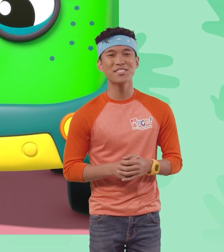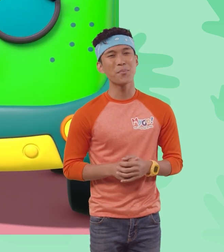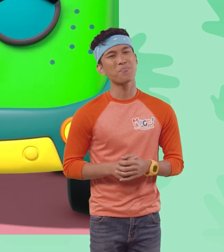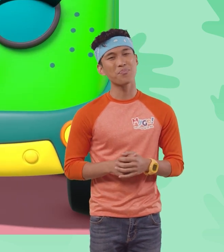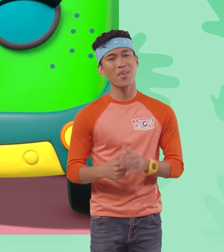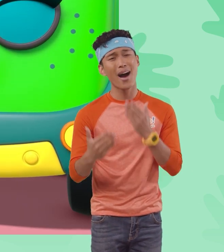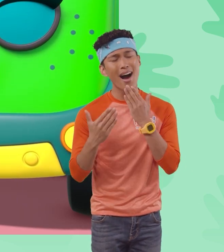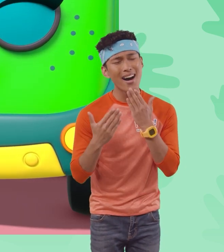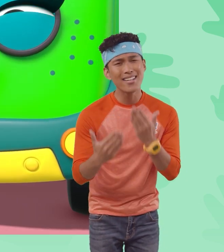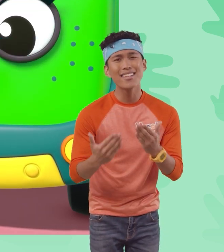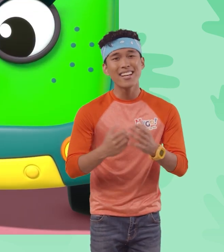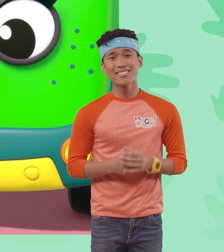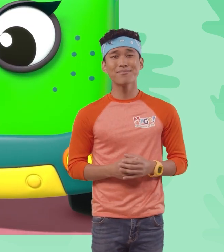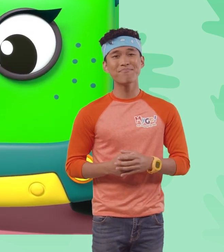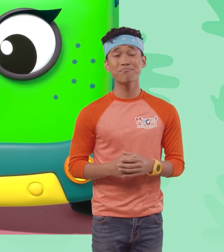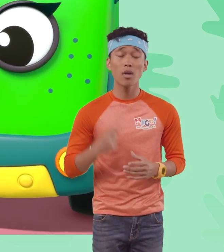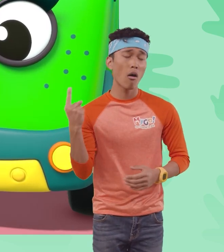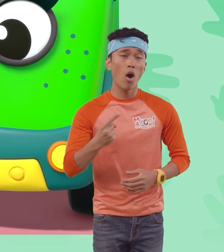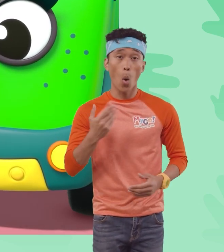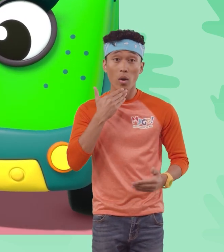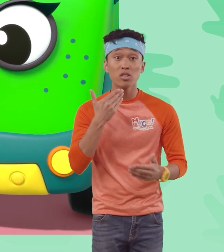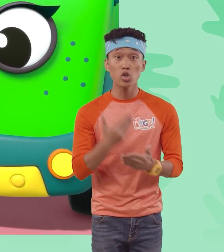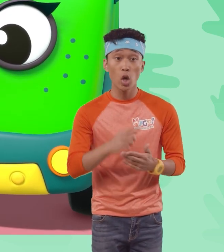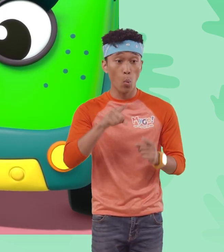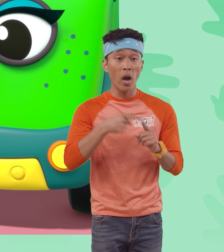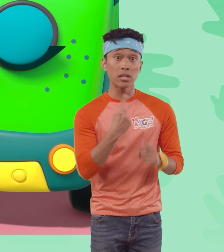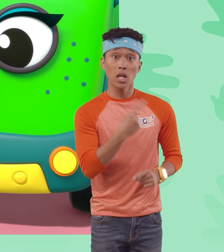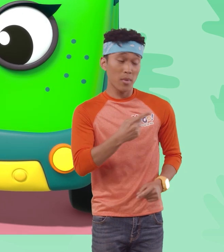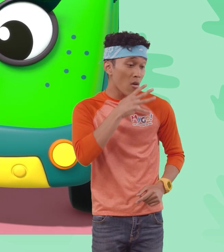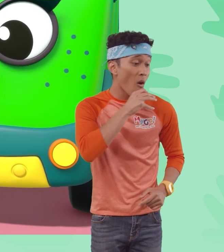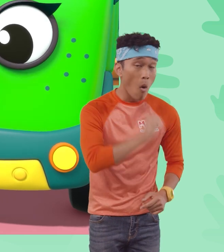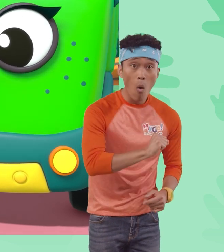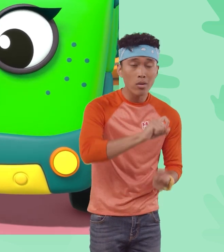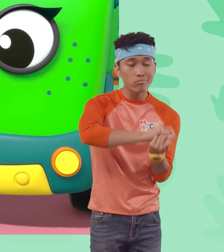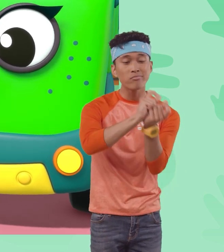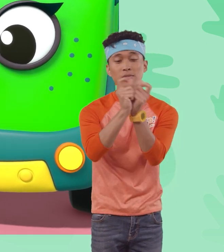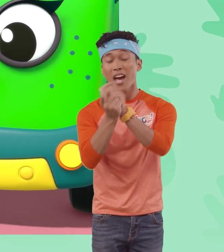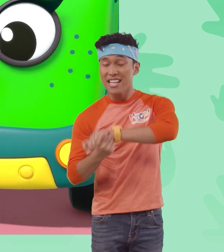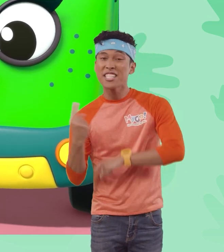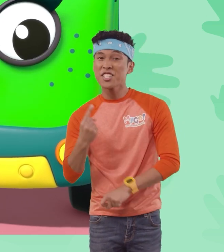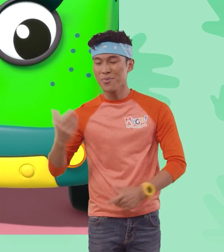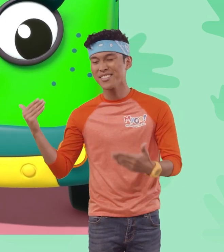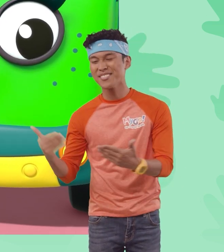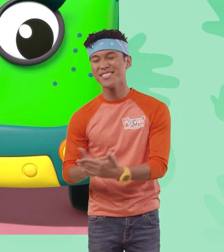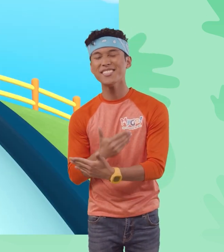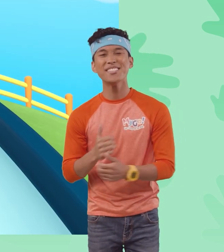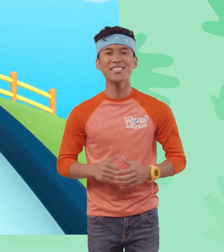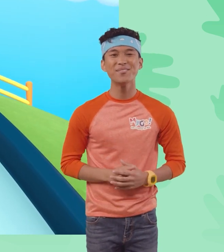Aw, thanks, Mama Recycle. It's always good to make something new out of something old.